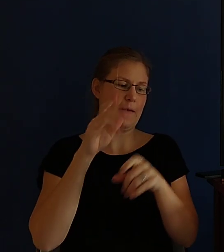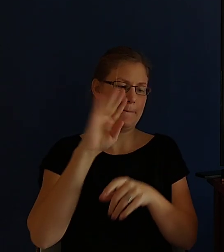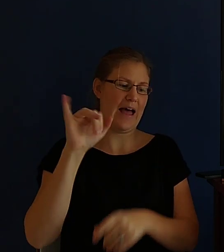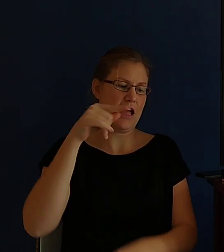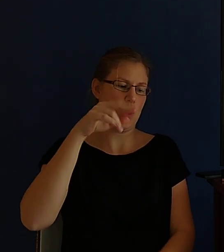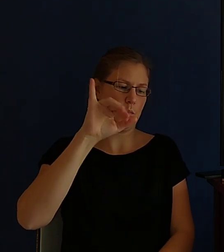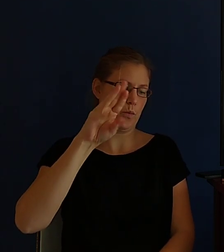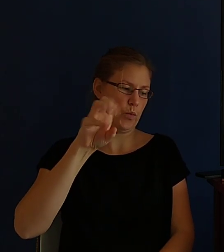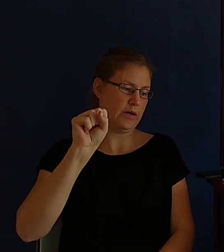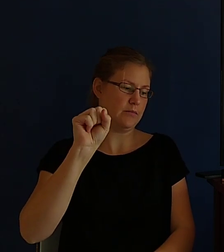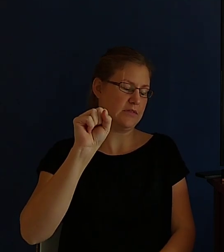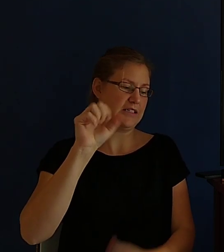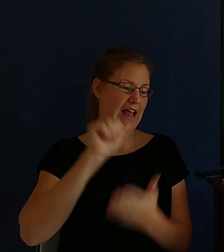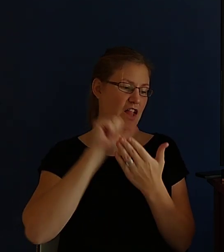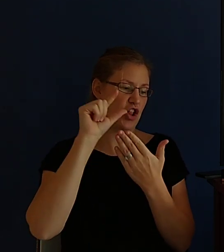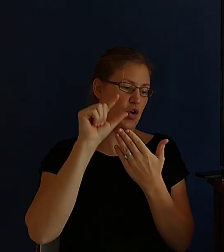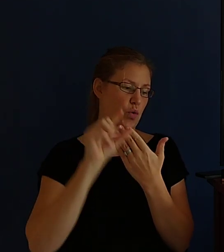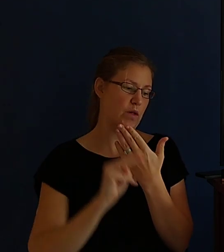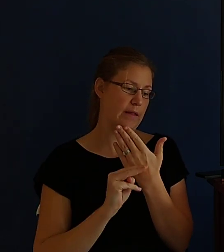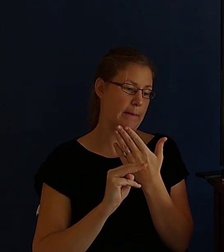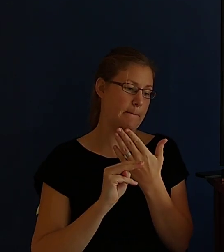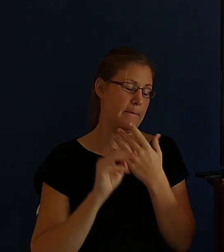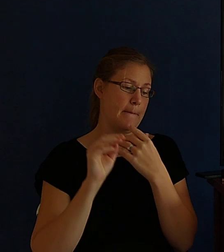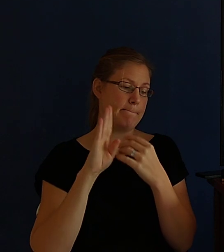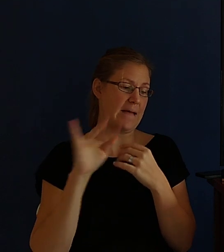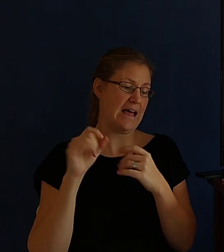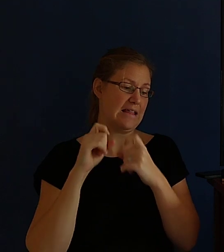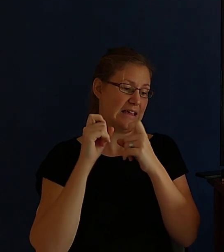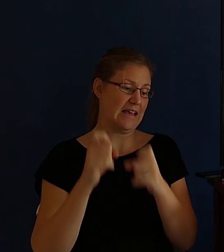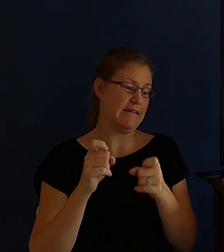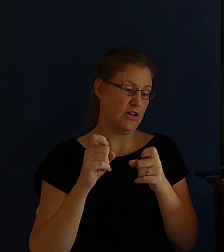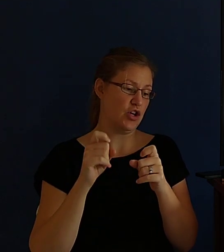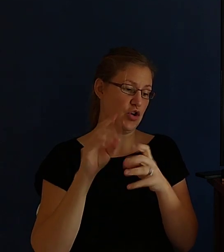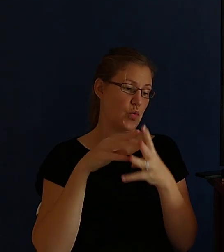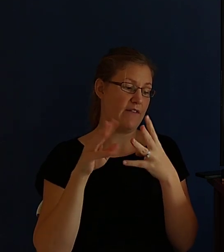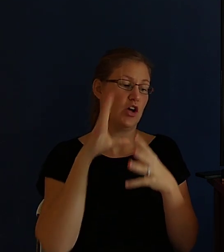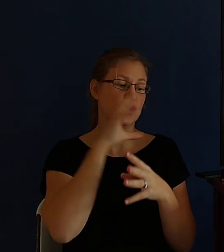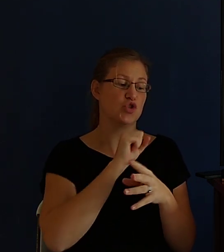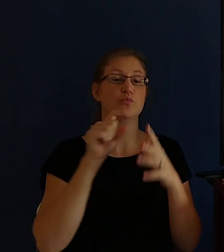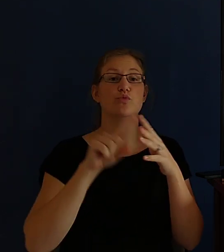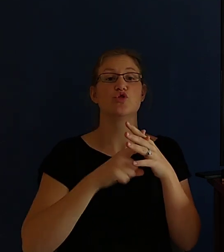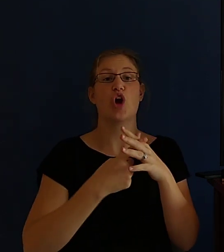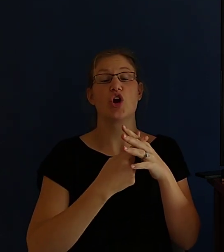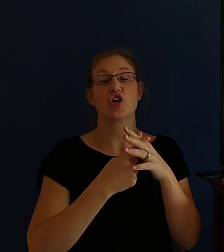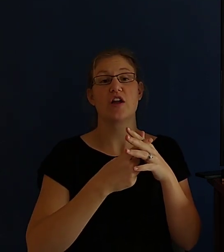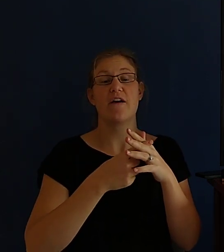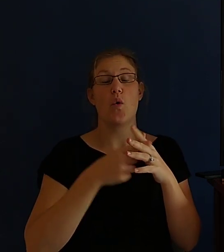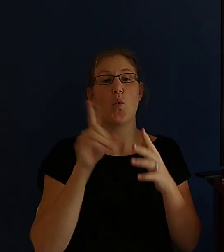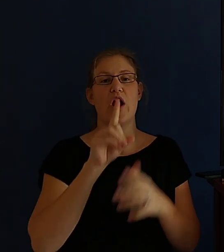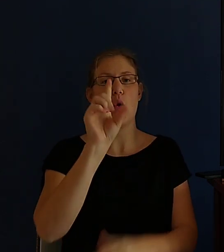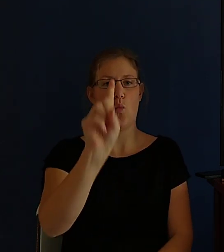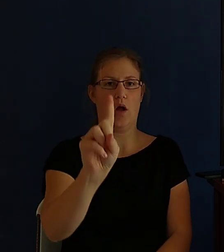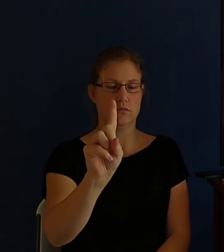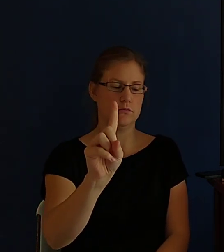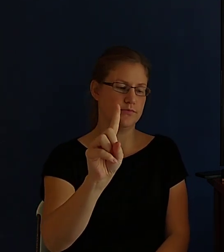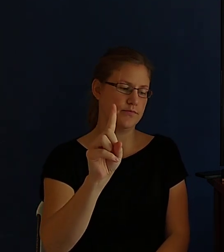given graph. Assume the start vertex is 1. So again, from 1 you can